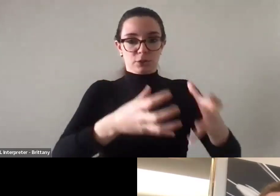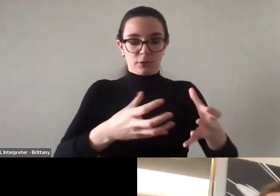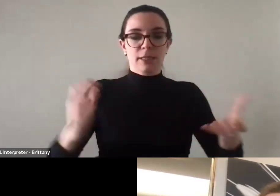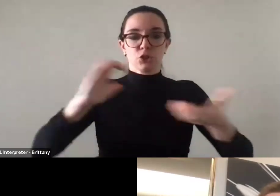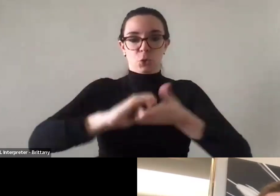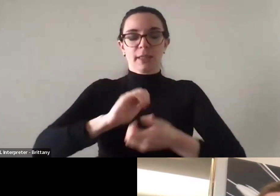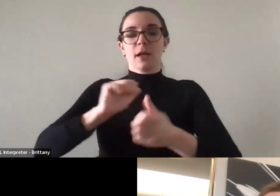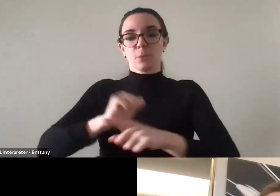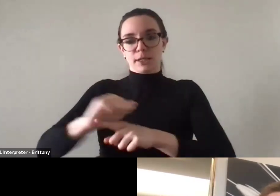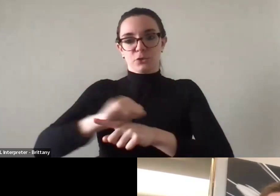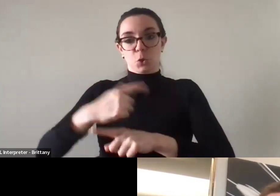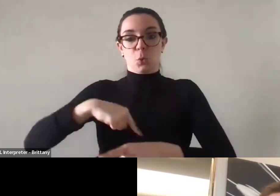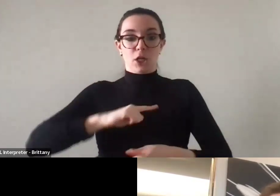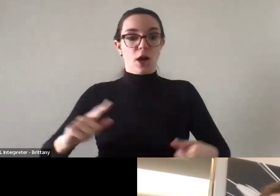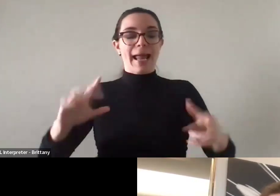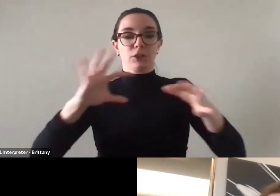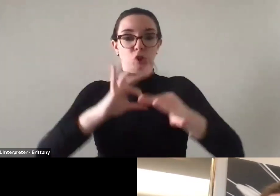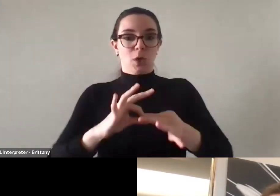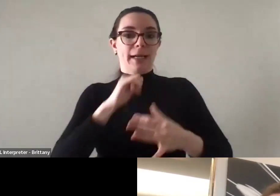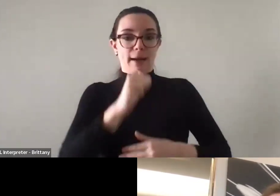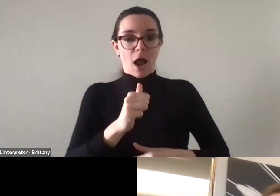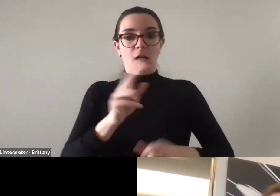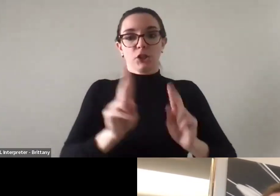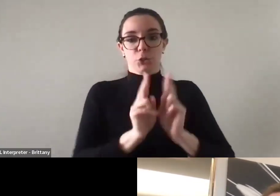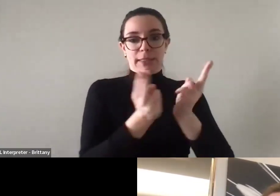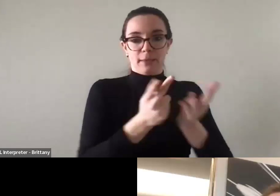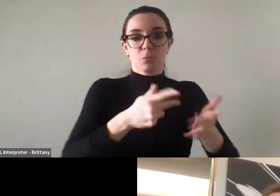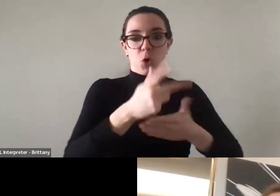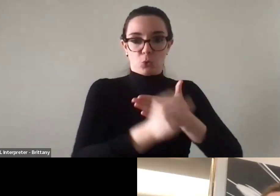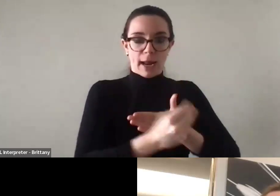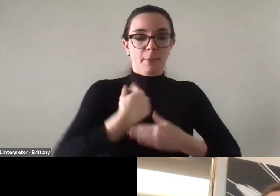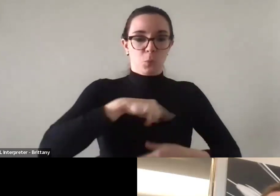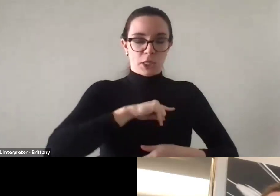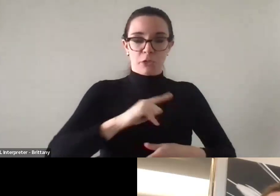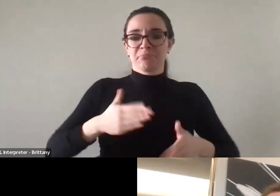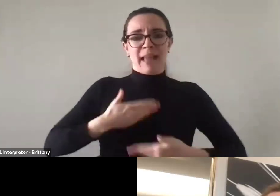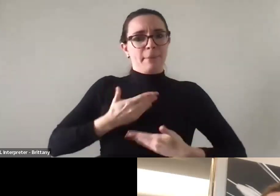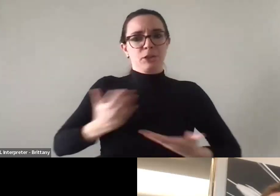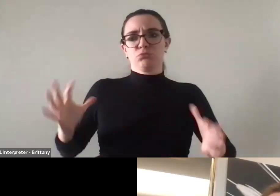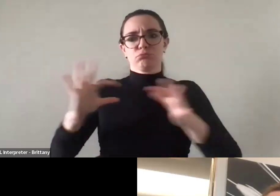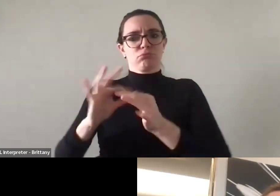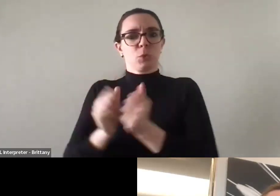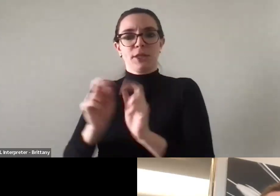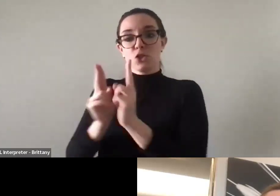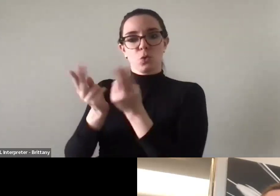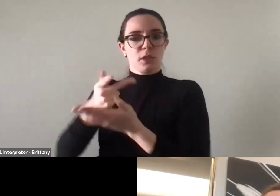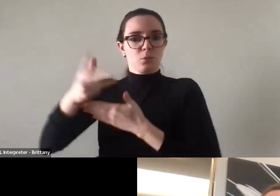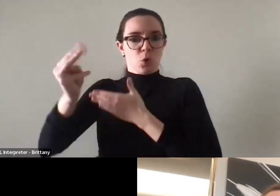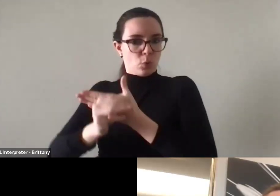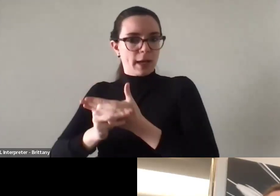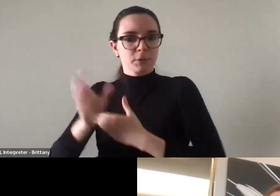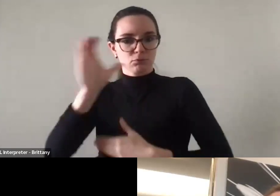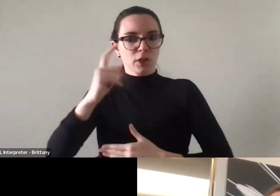are a joint non-union program, and we are absolutely happy to do outreach and work with any union programs that are looking for assistance on this front.